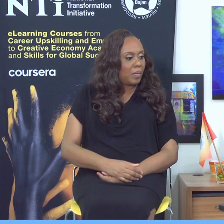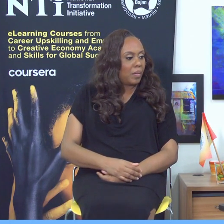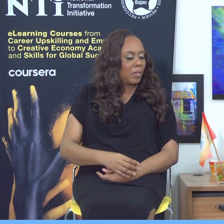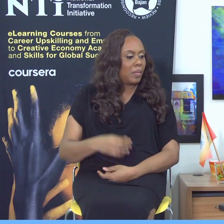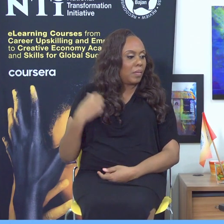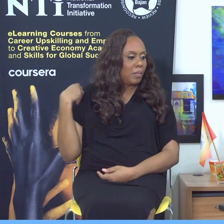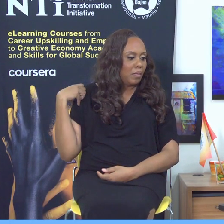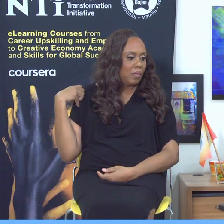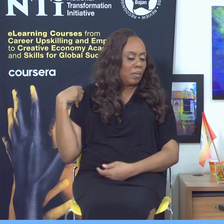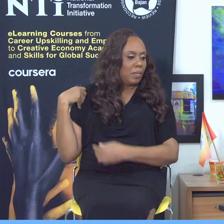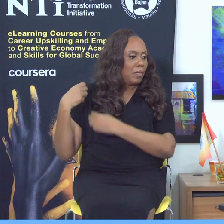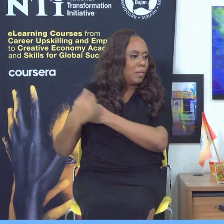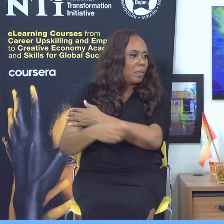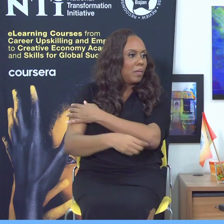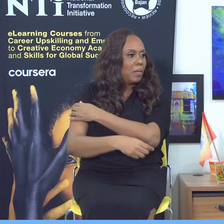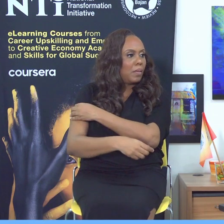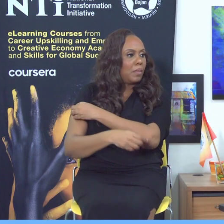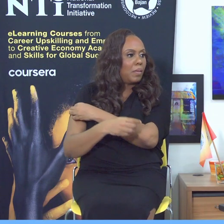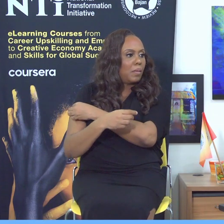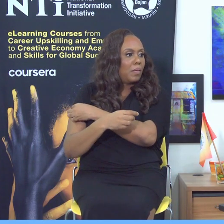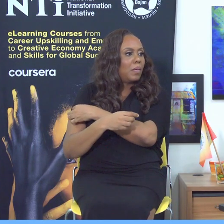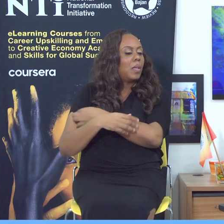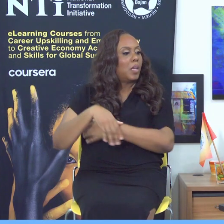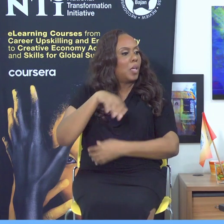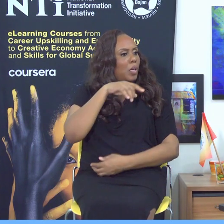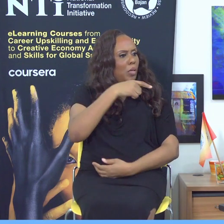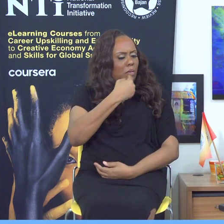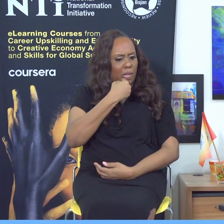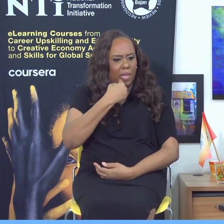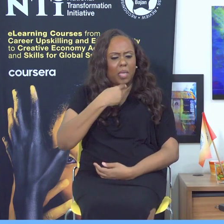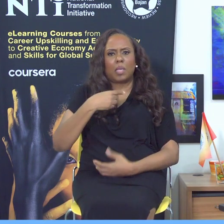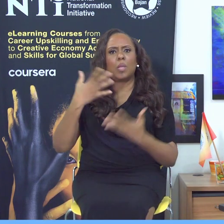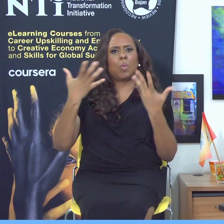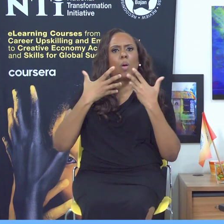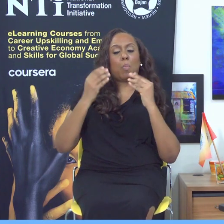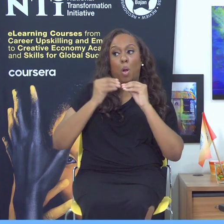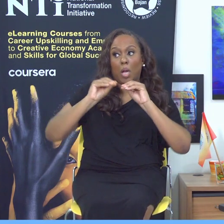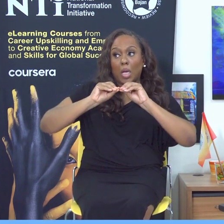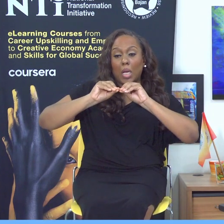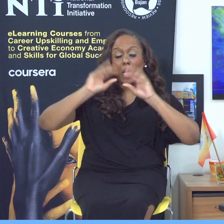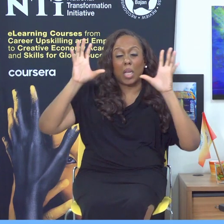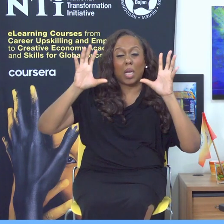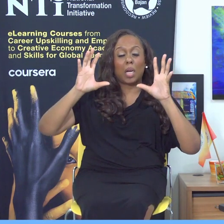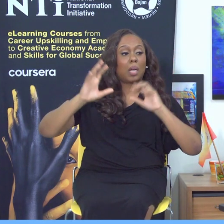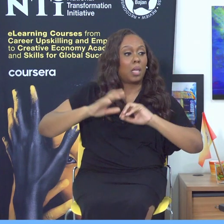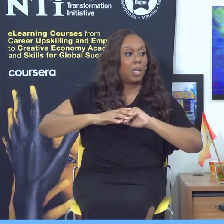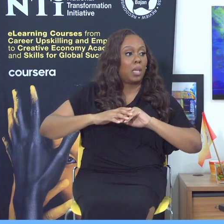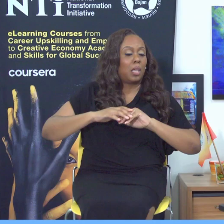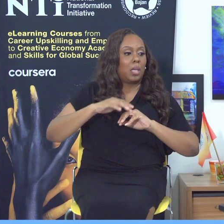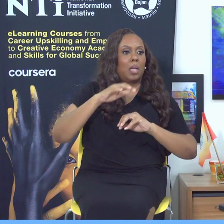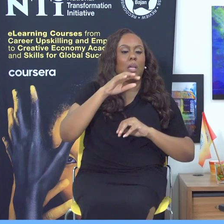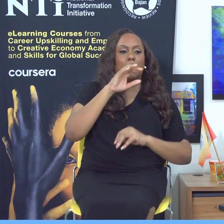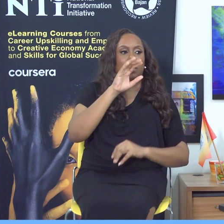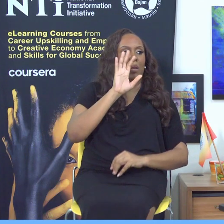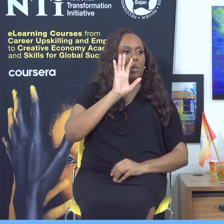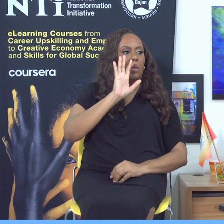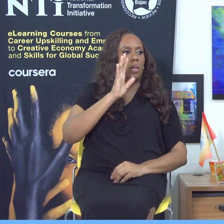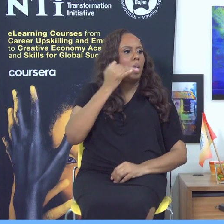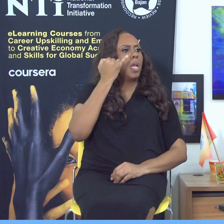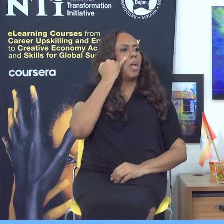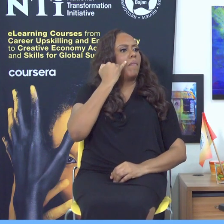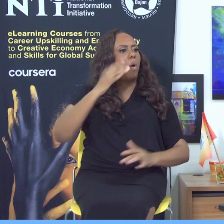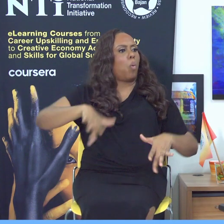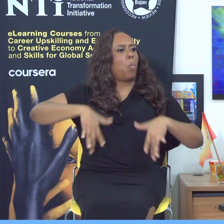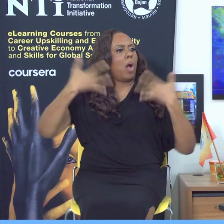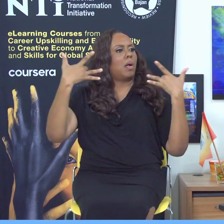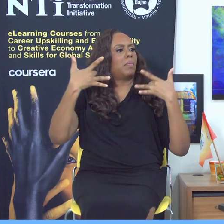hearing challenge is about clarity. Yes. And I was thinking, if you're talking about a WhatsApp video call, you